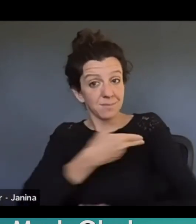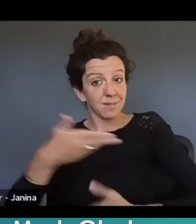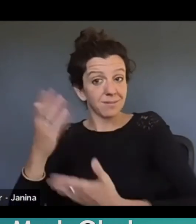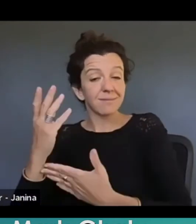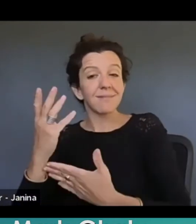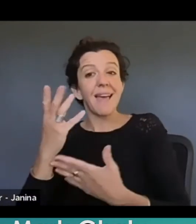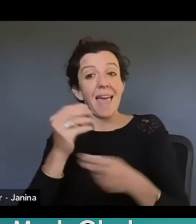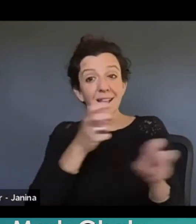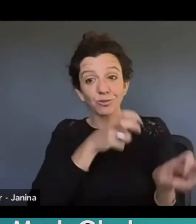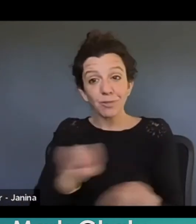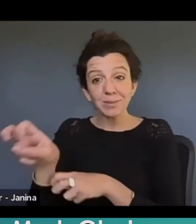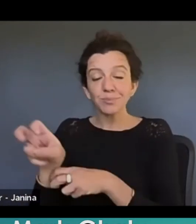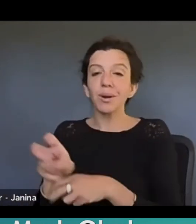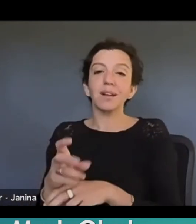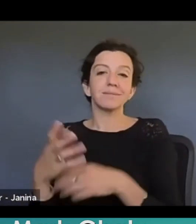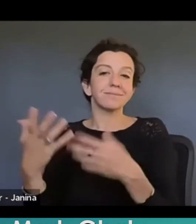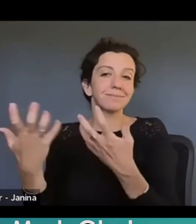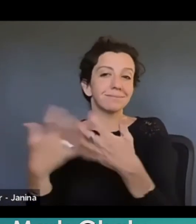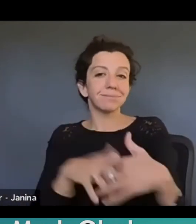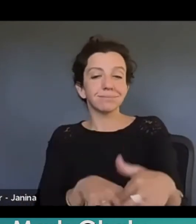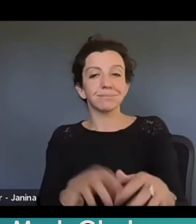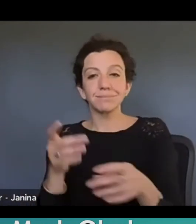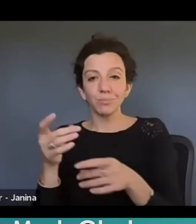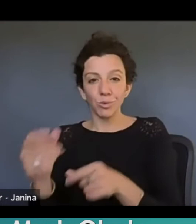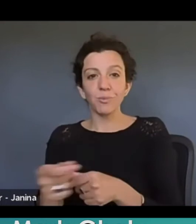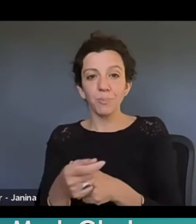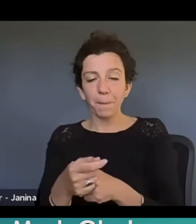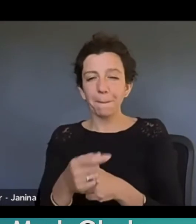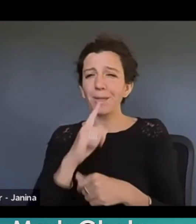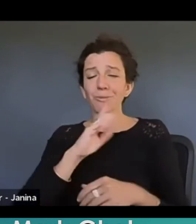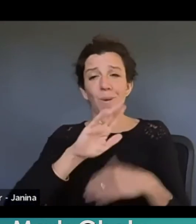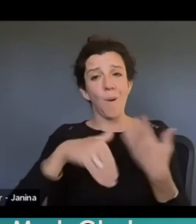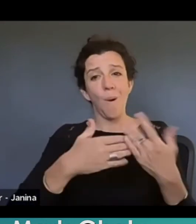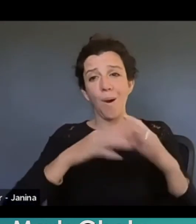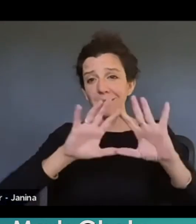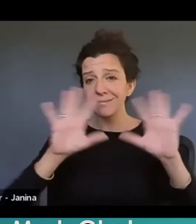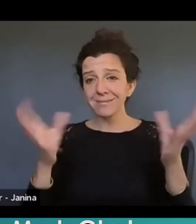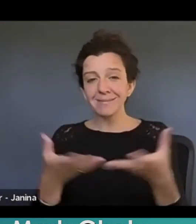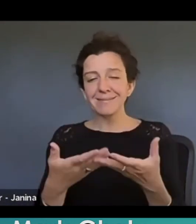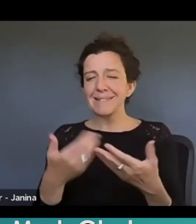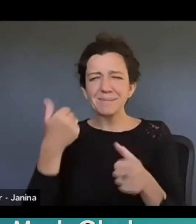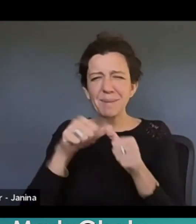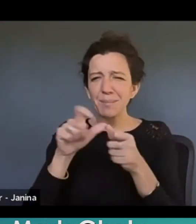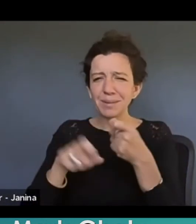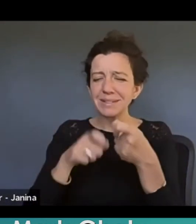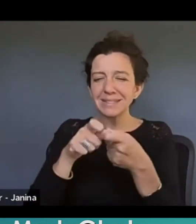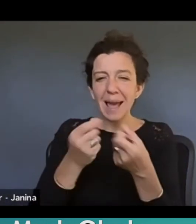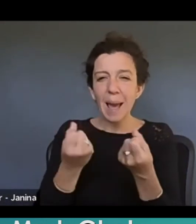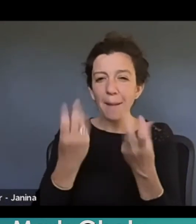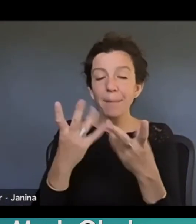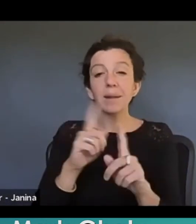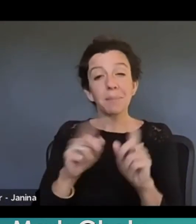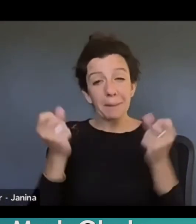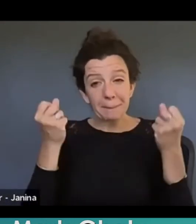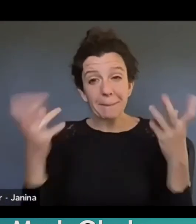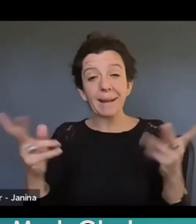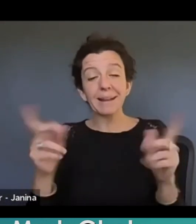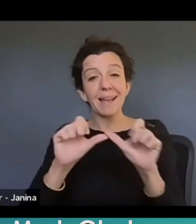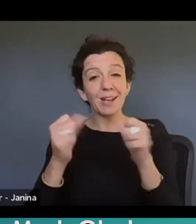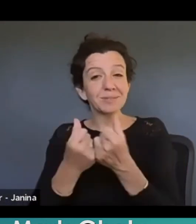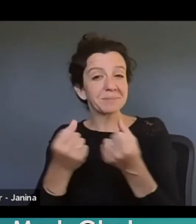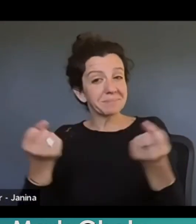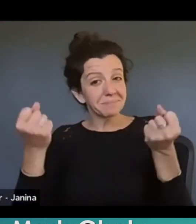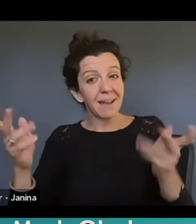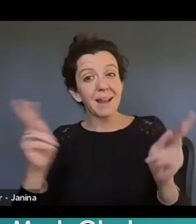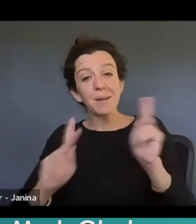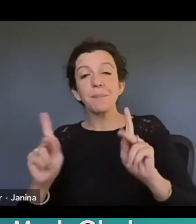all of these entities, I think, I don't know the exact number, whether it's 7 or 10, but many people at the state have been on the ground.